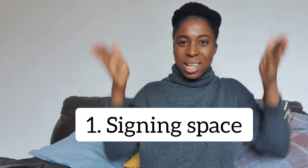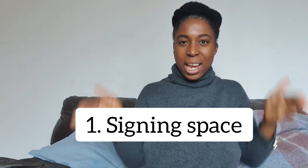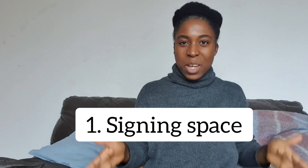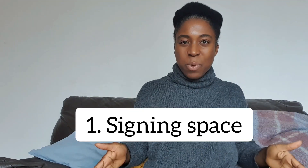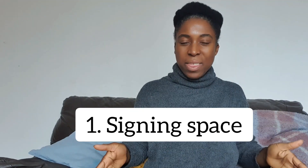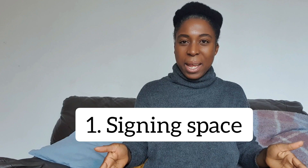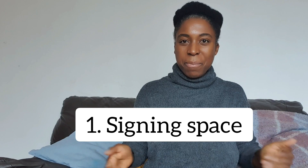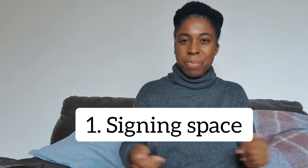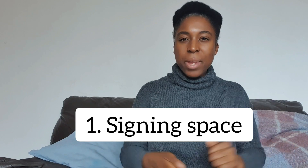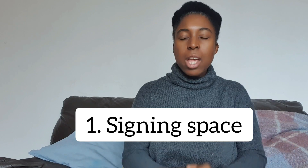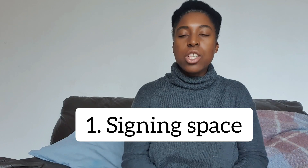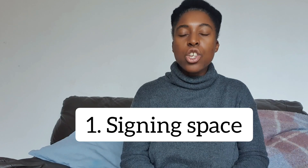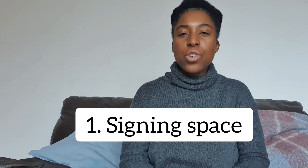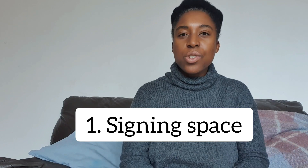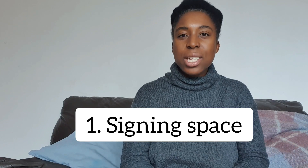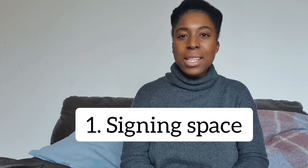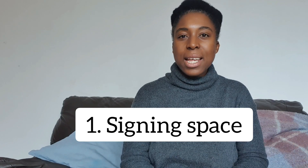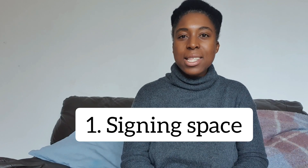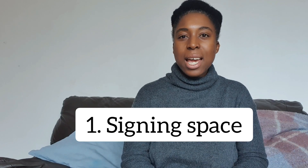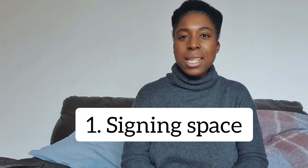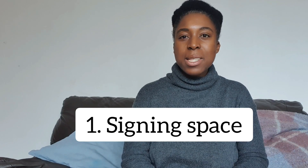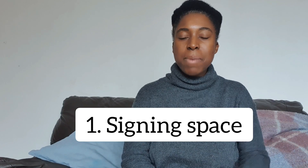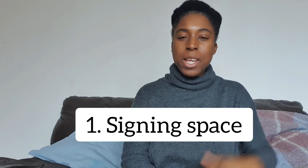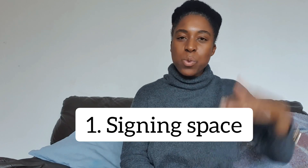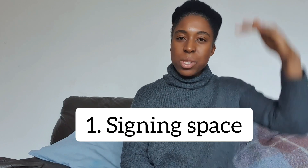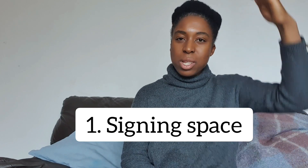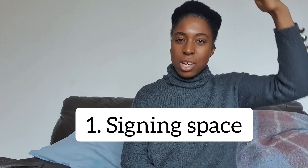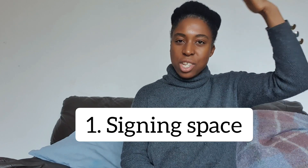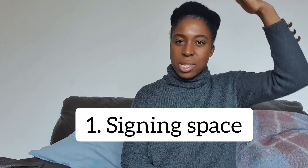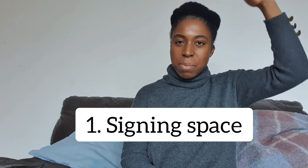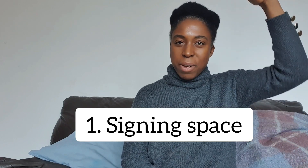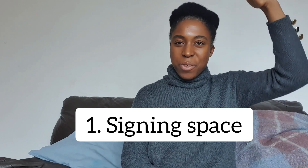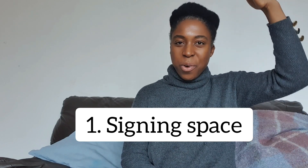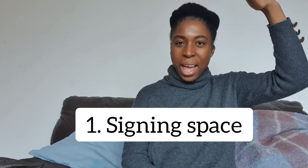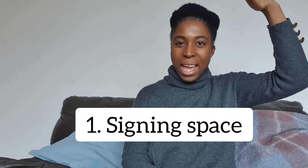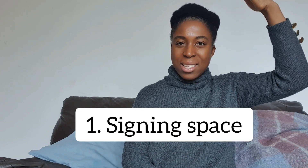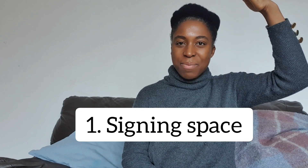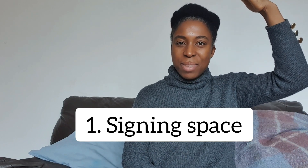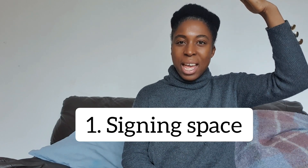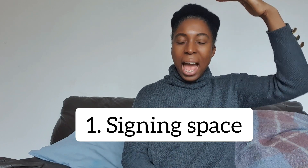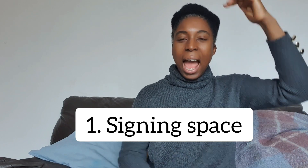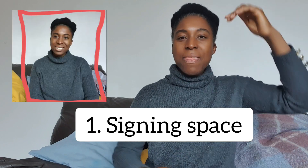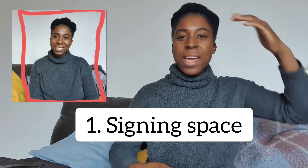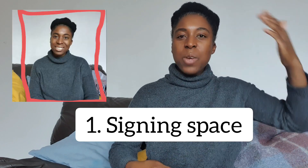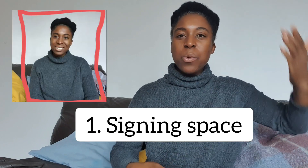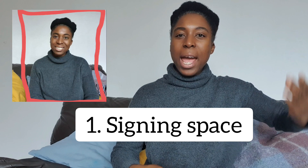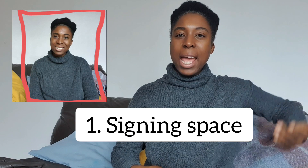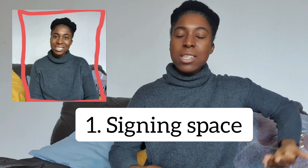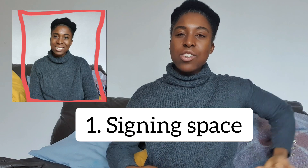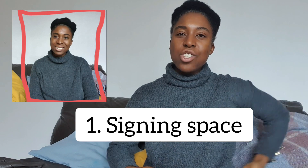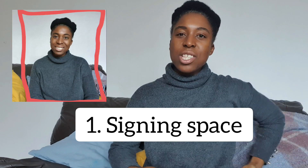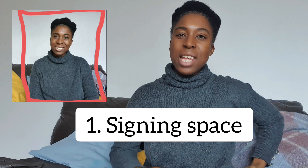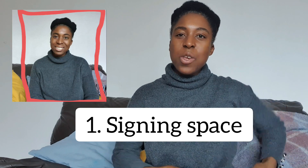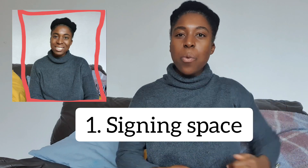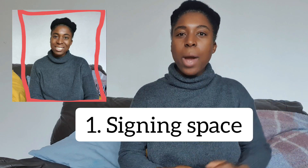signing within. So usually that signing space will start just above your head and then it will end just at your